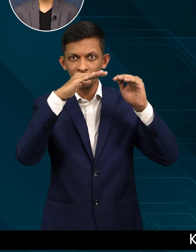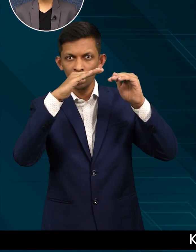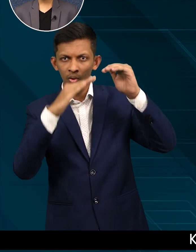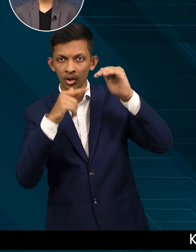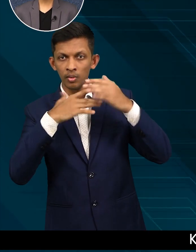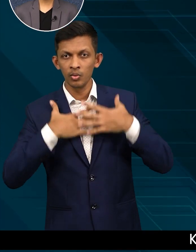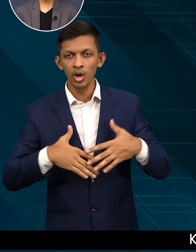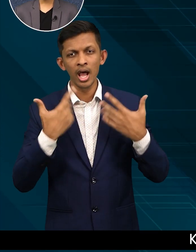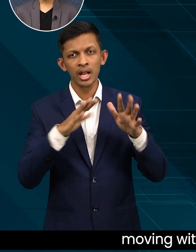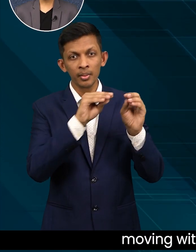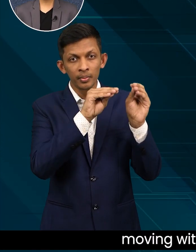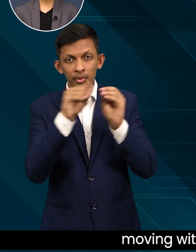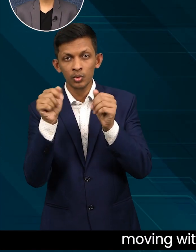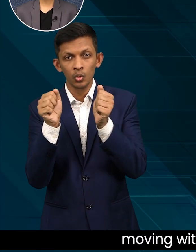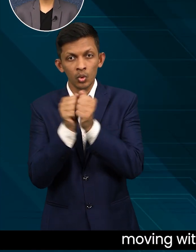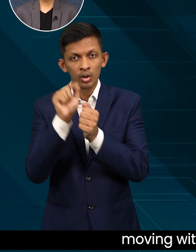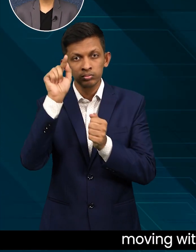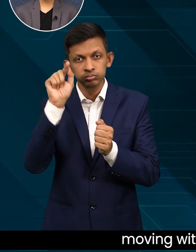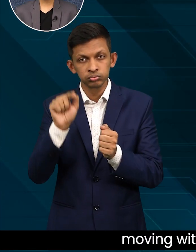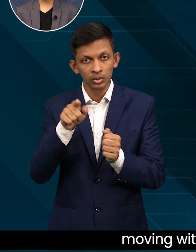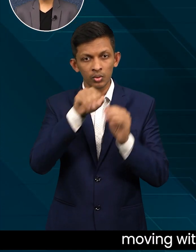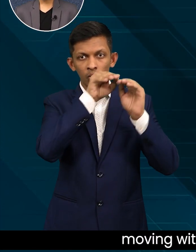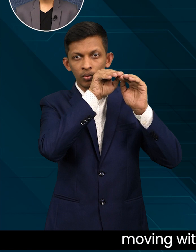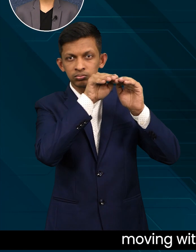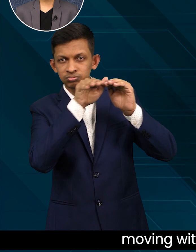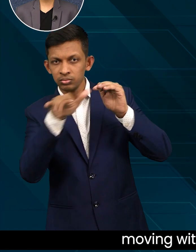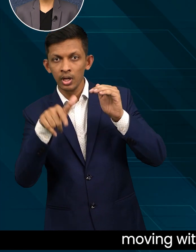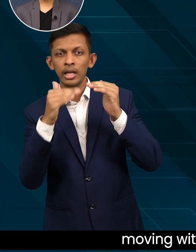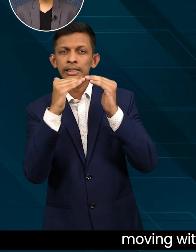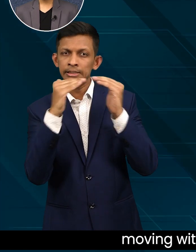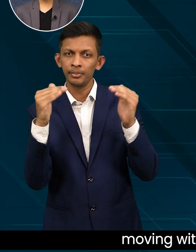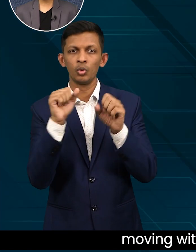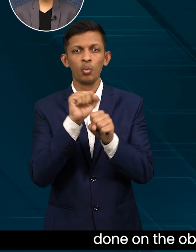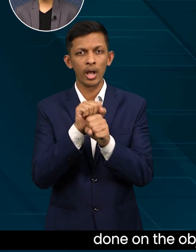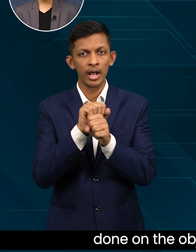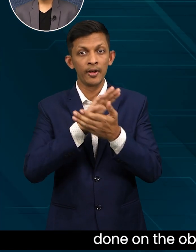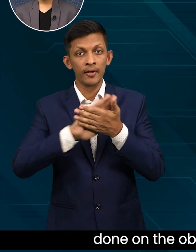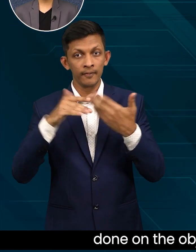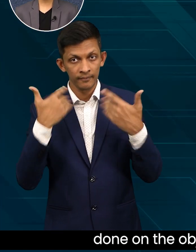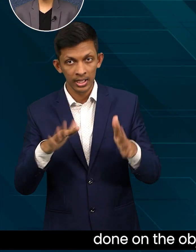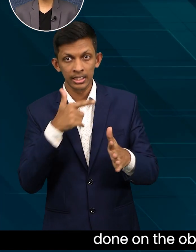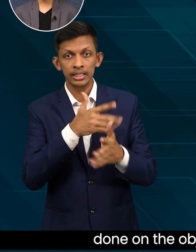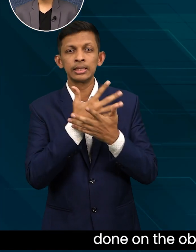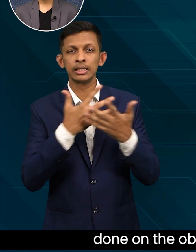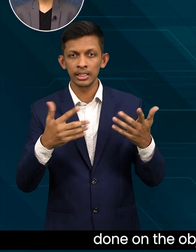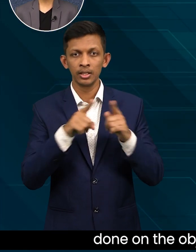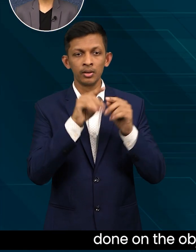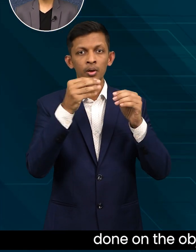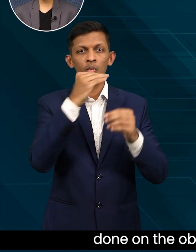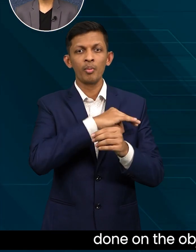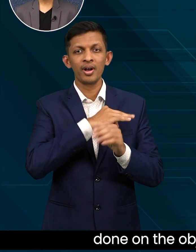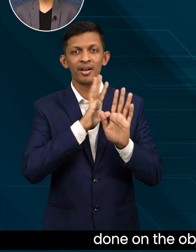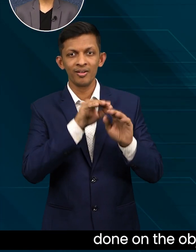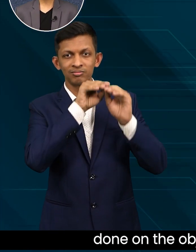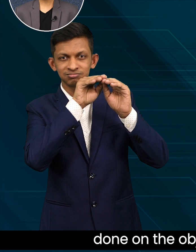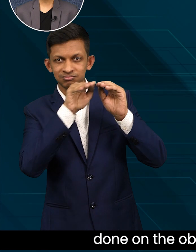Kinetic energy of a body moving with certain velocity is equal to work done on the object to